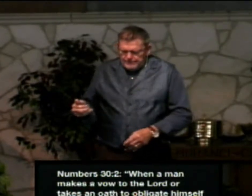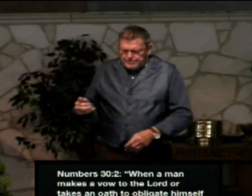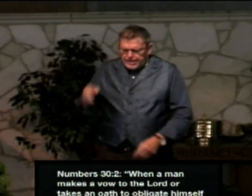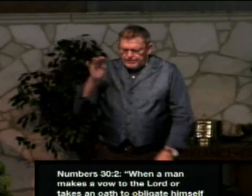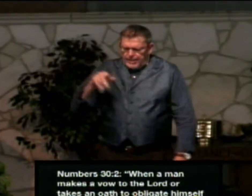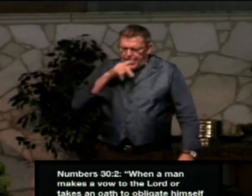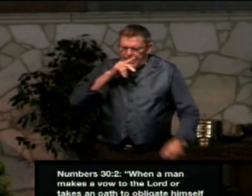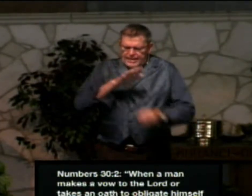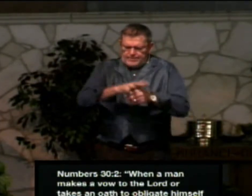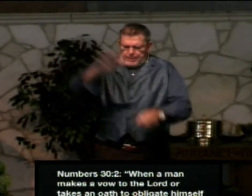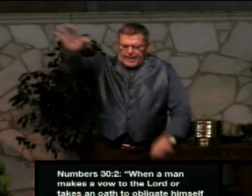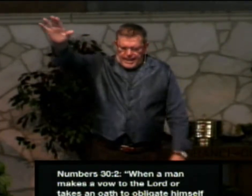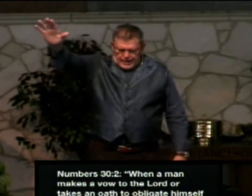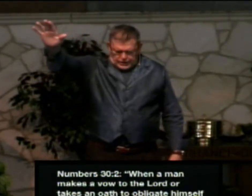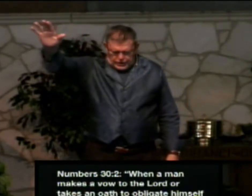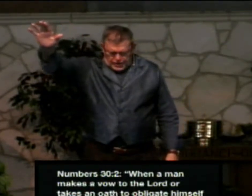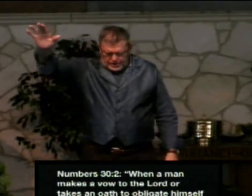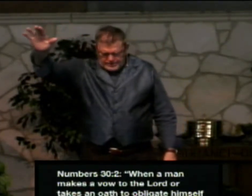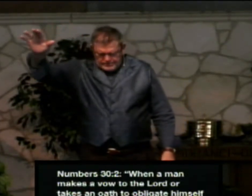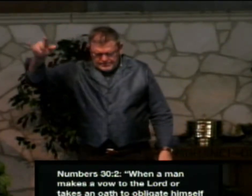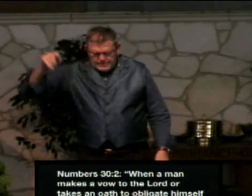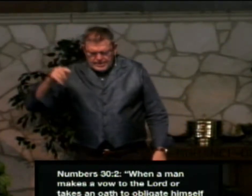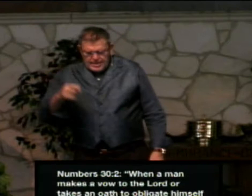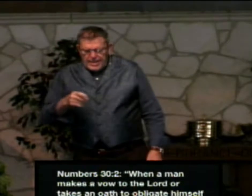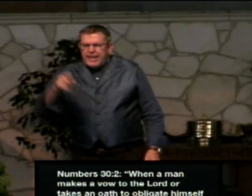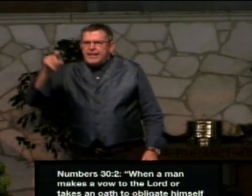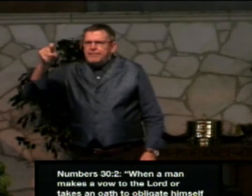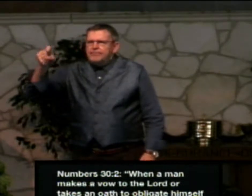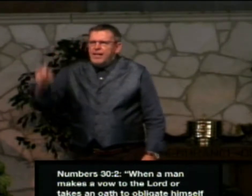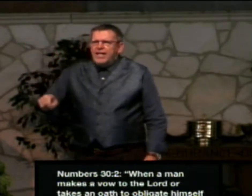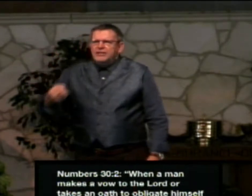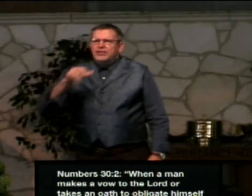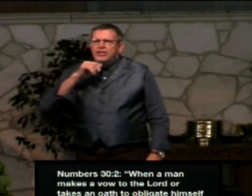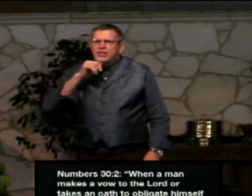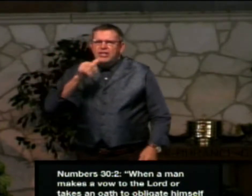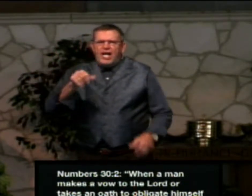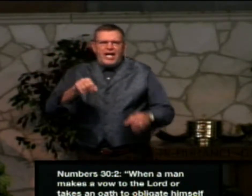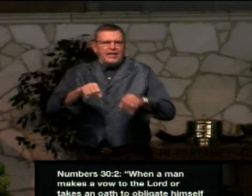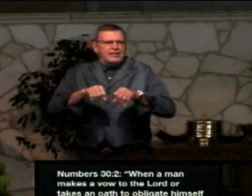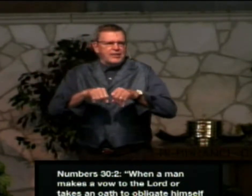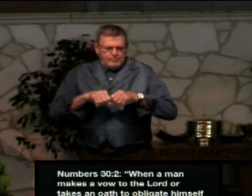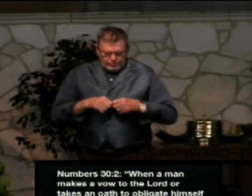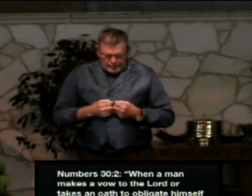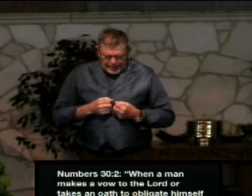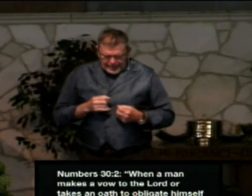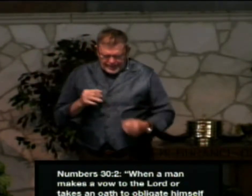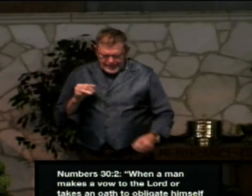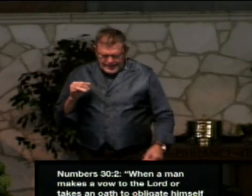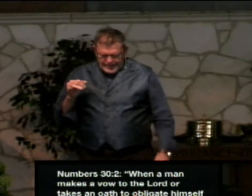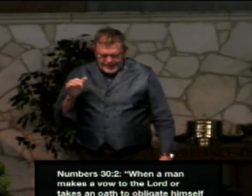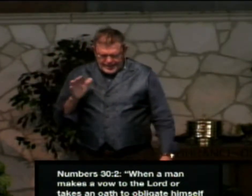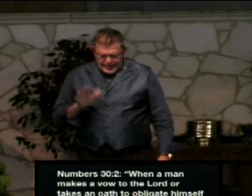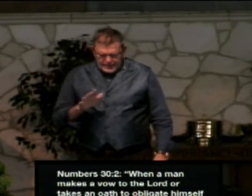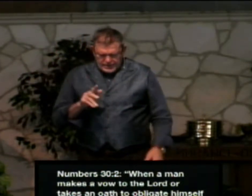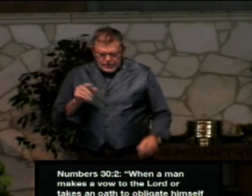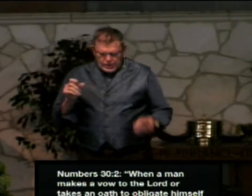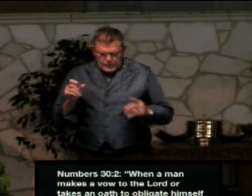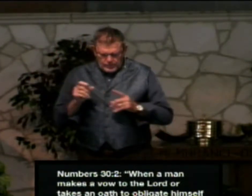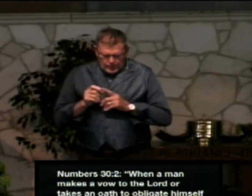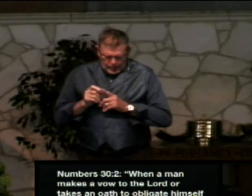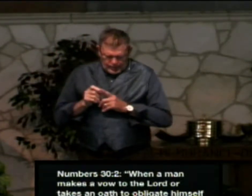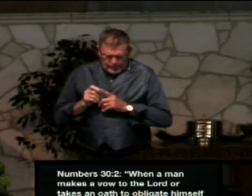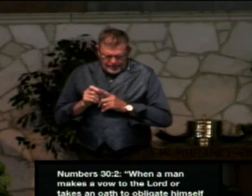himself by the pledge, he must not break